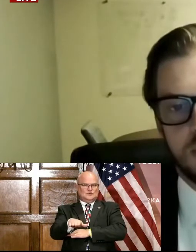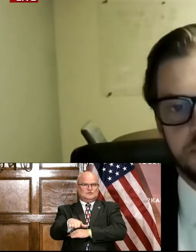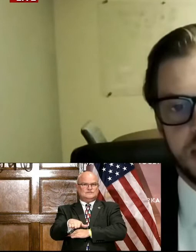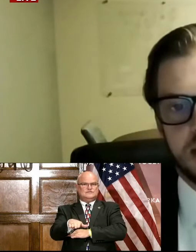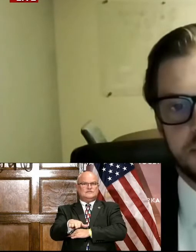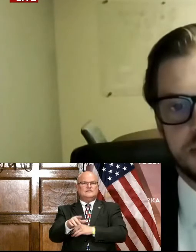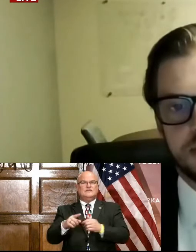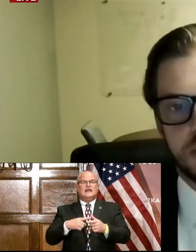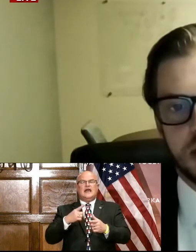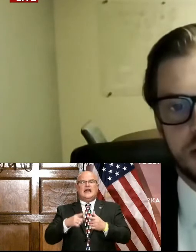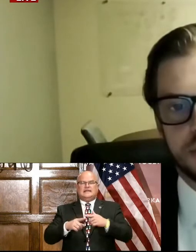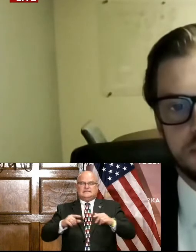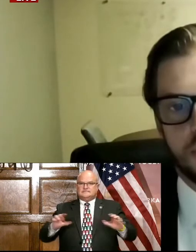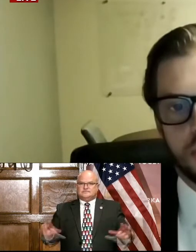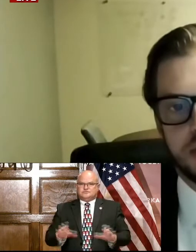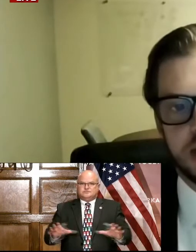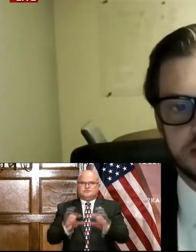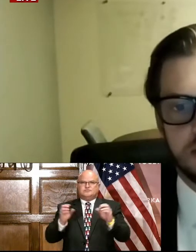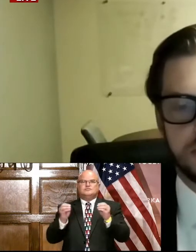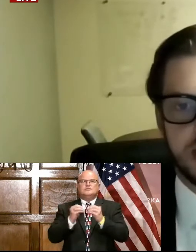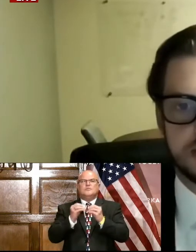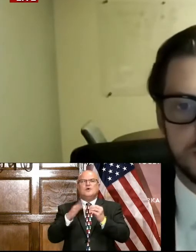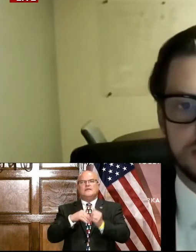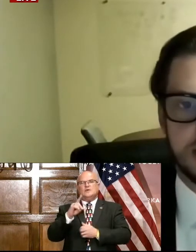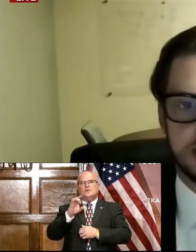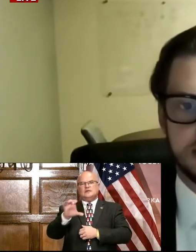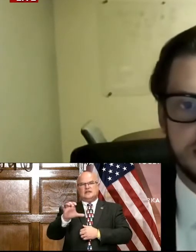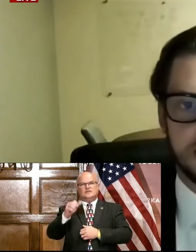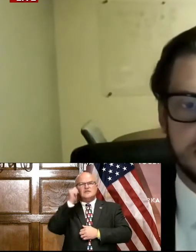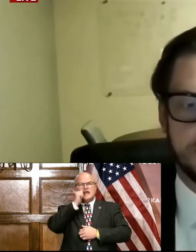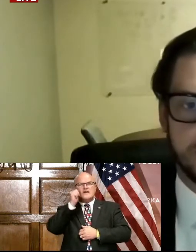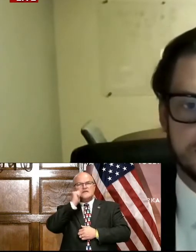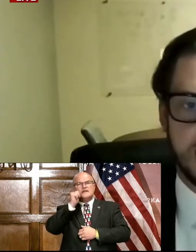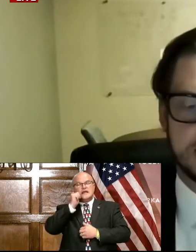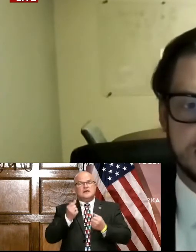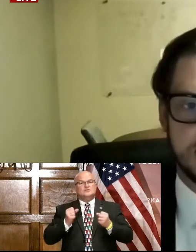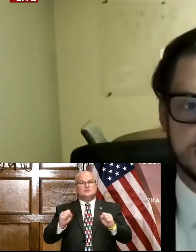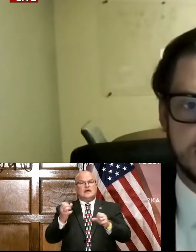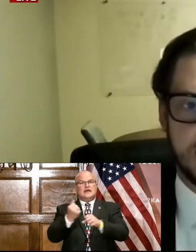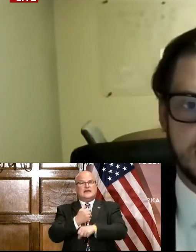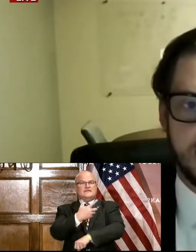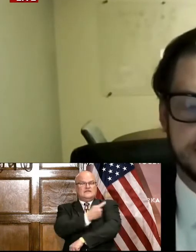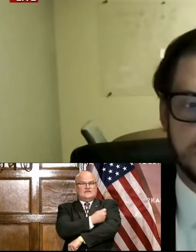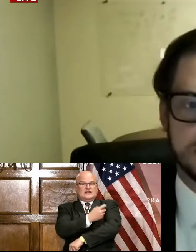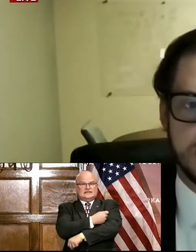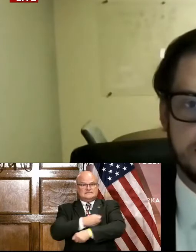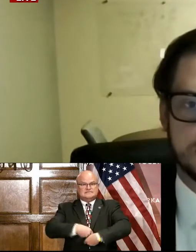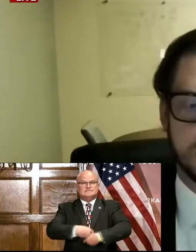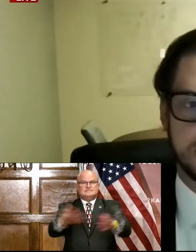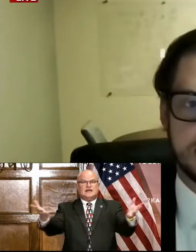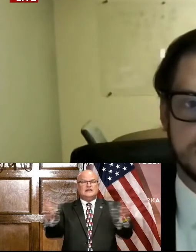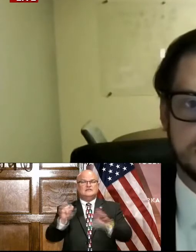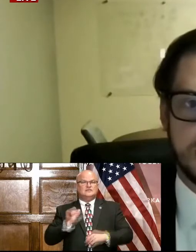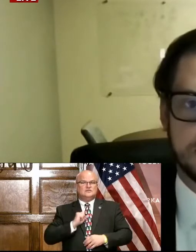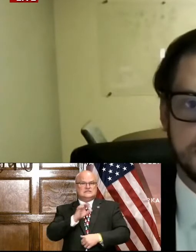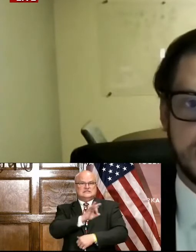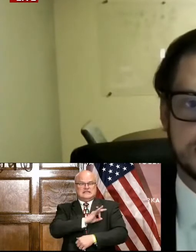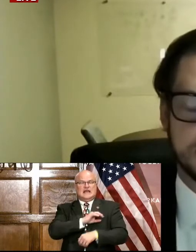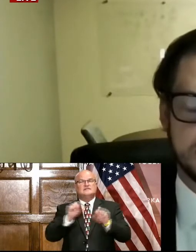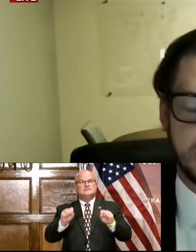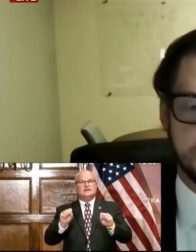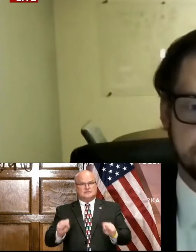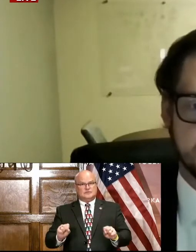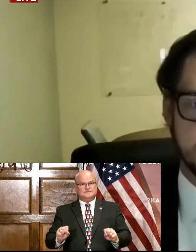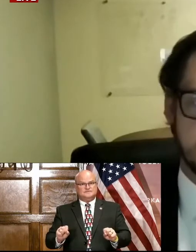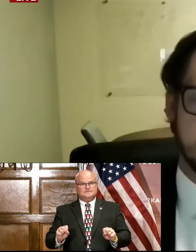and then ramp that up to doing 100 and more over the next several days as we try to get those vaccines out to our staff as quickly as we